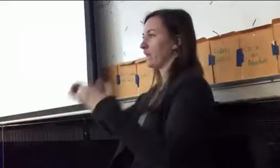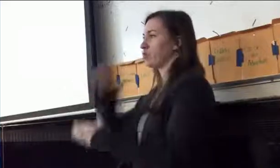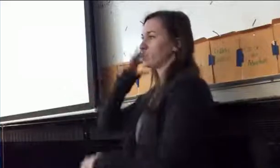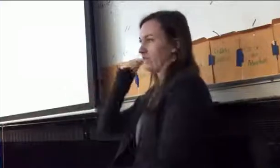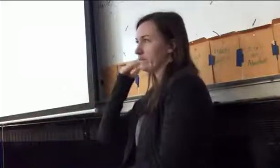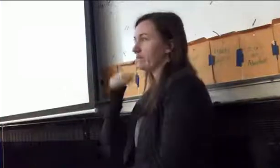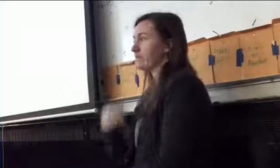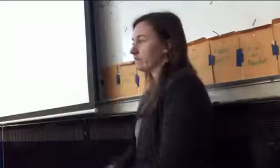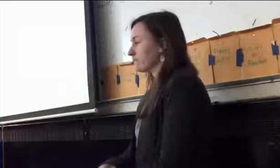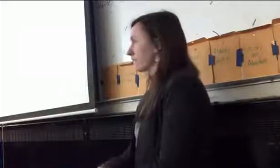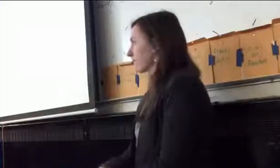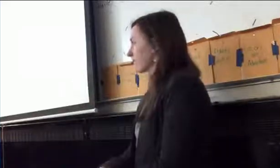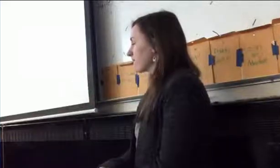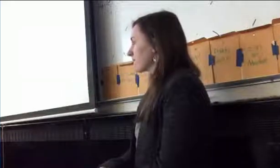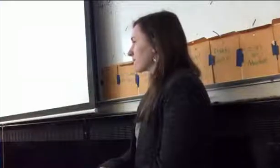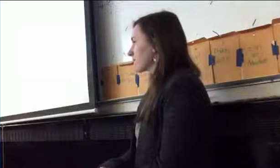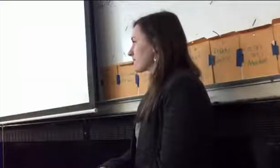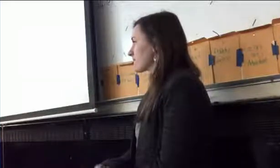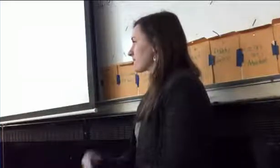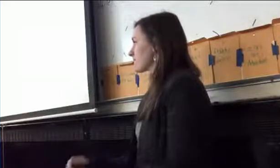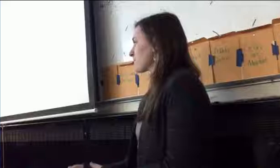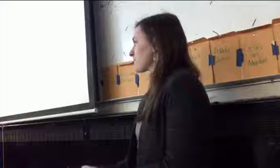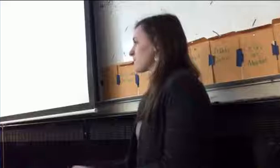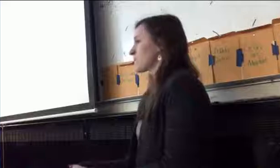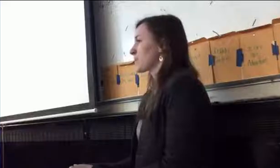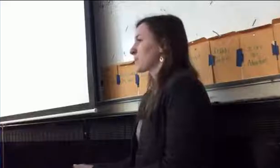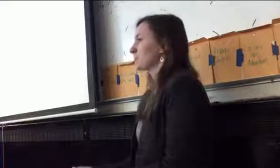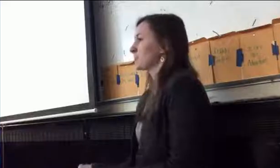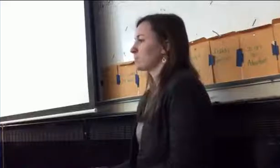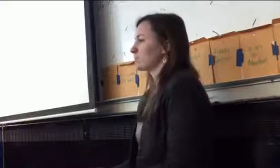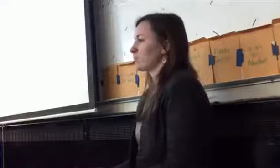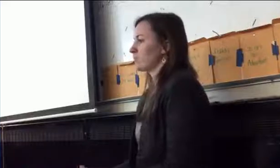creates a better